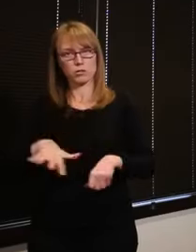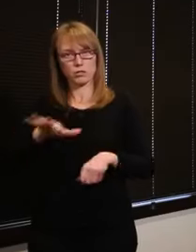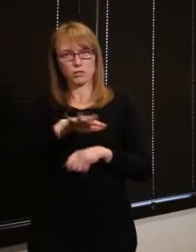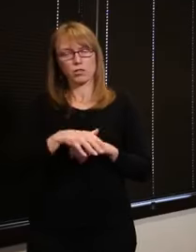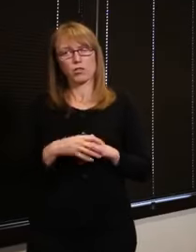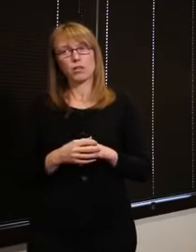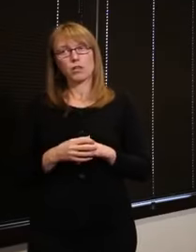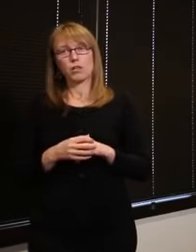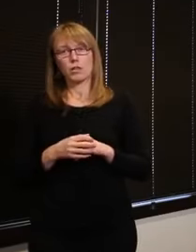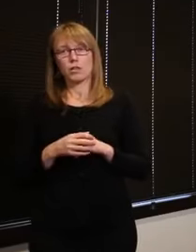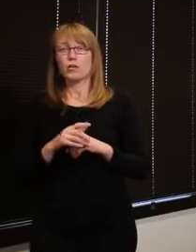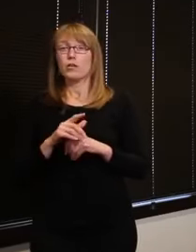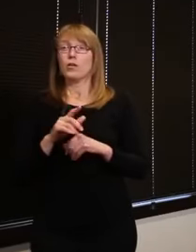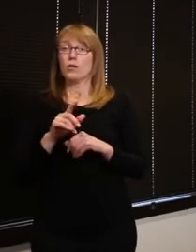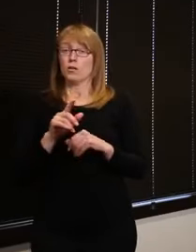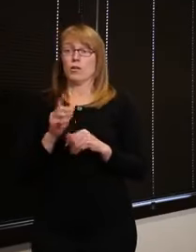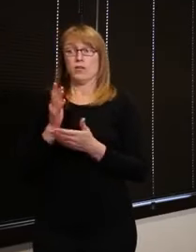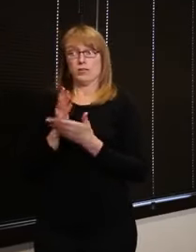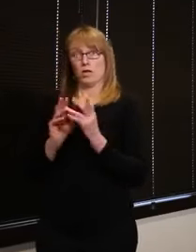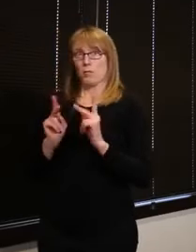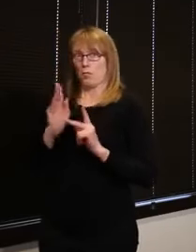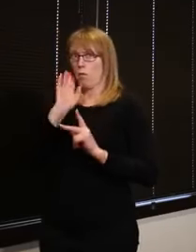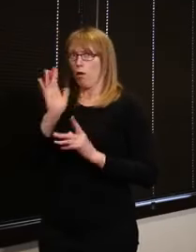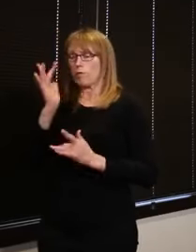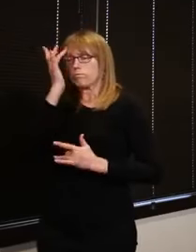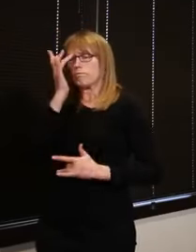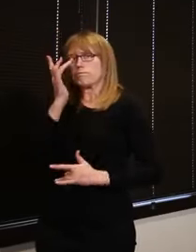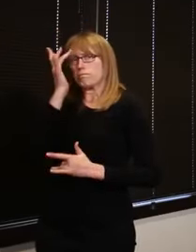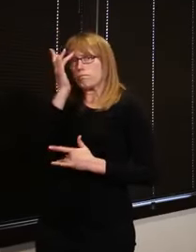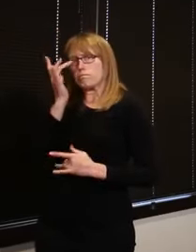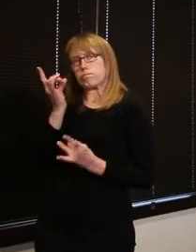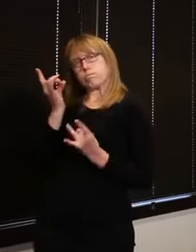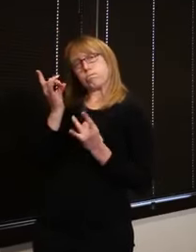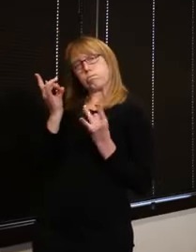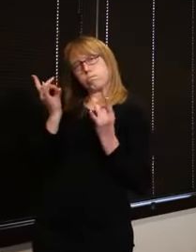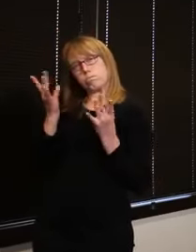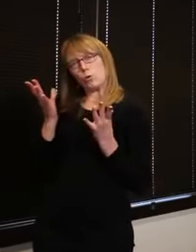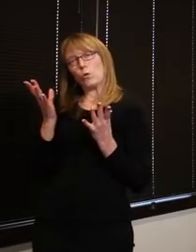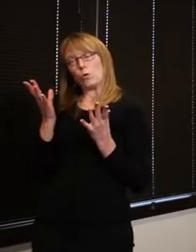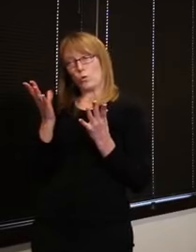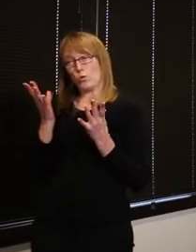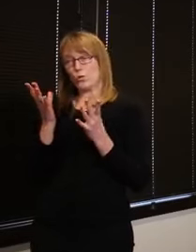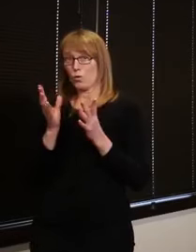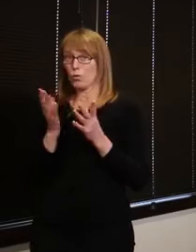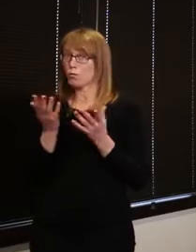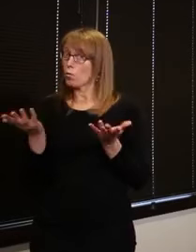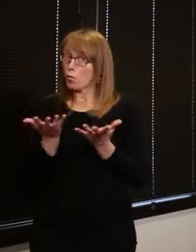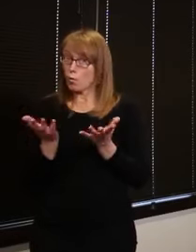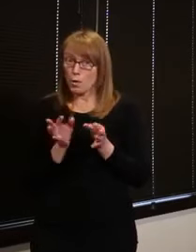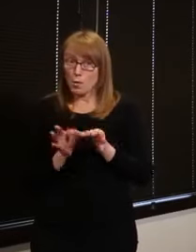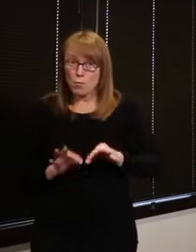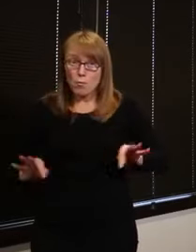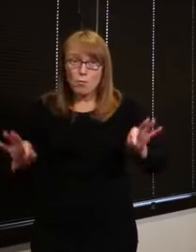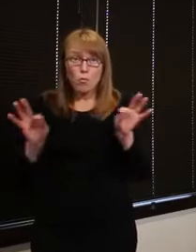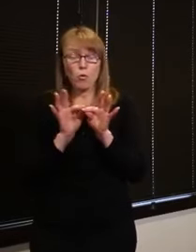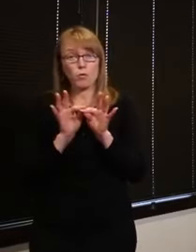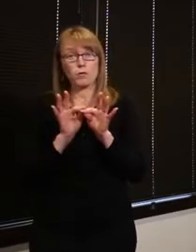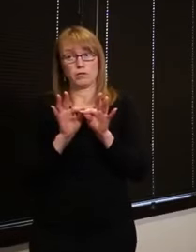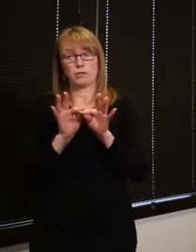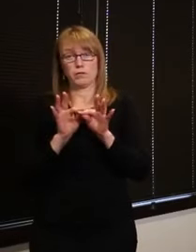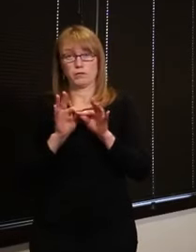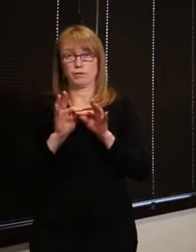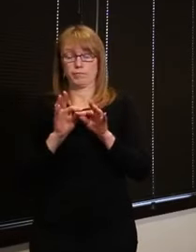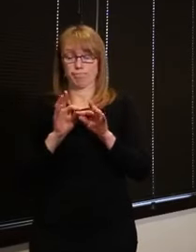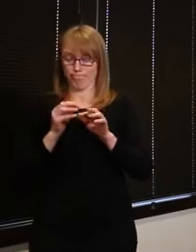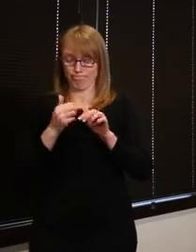we can in order to continue to decrease that number. And we've done a good job up until now, and we need to continue doing